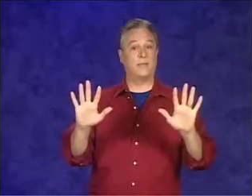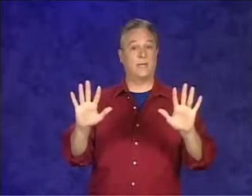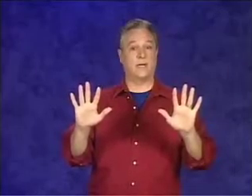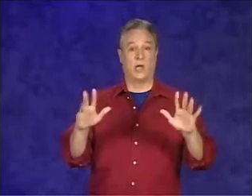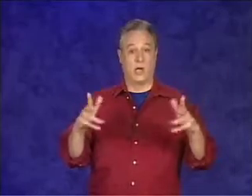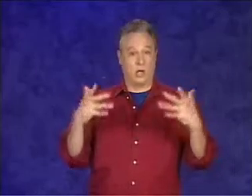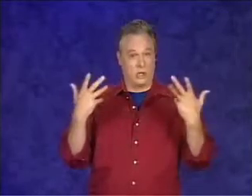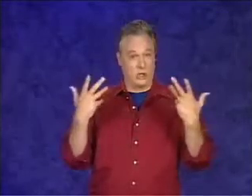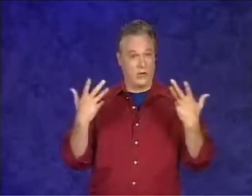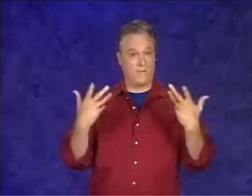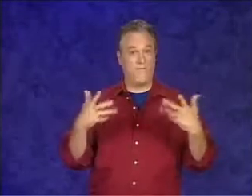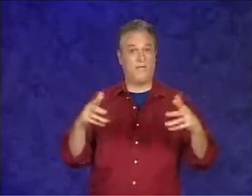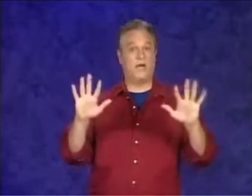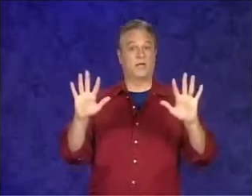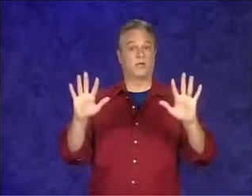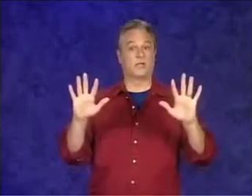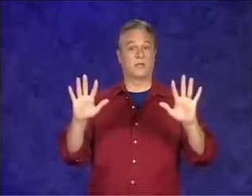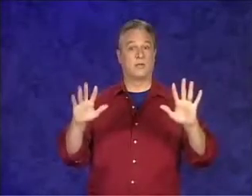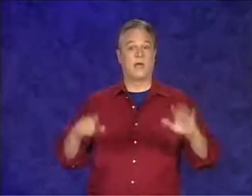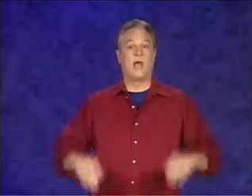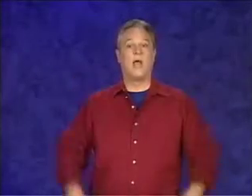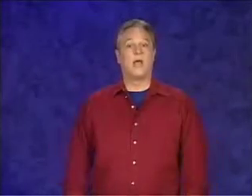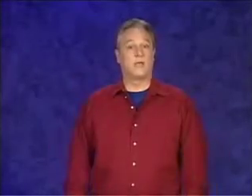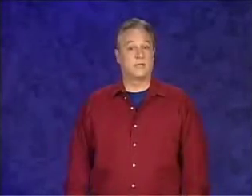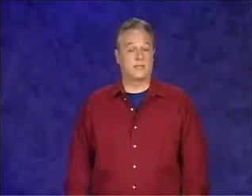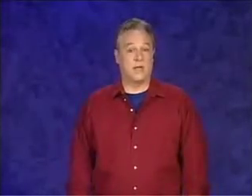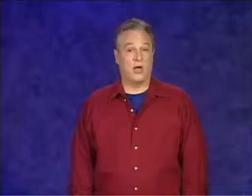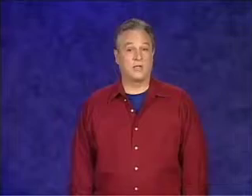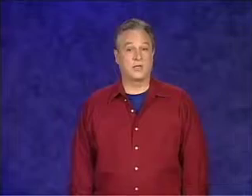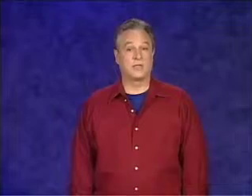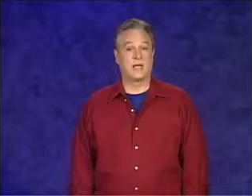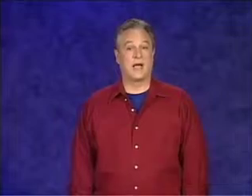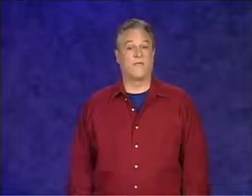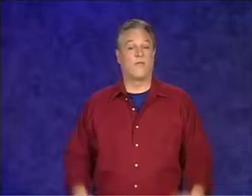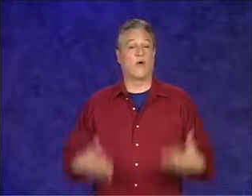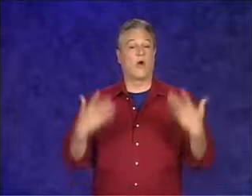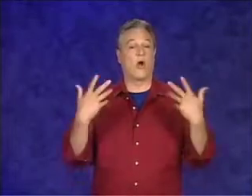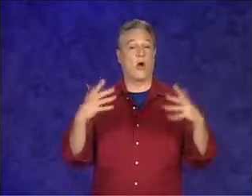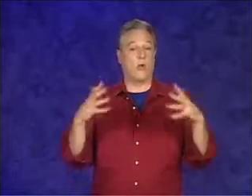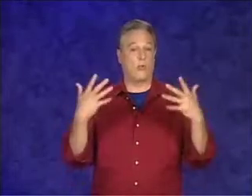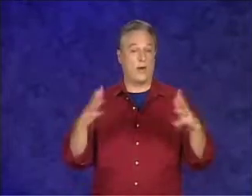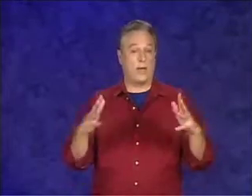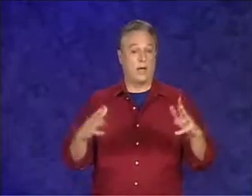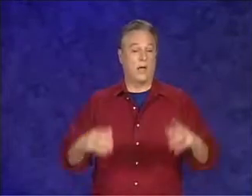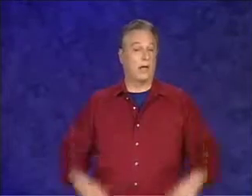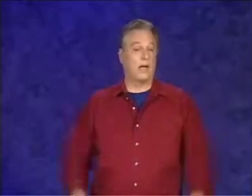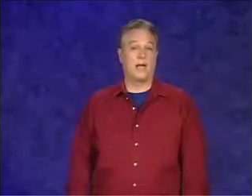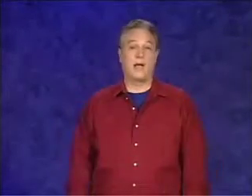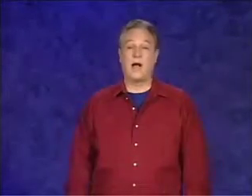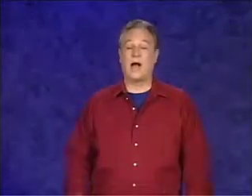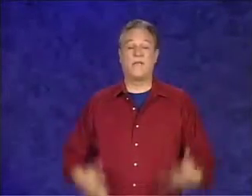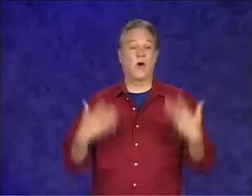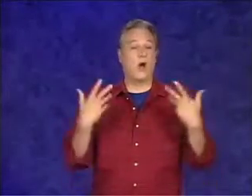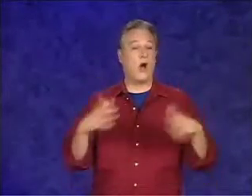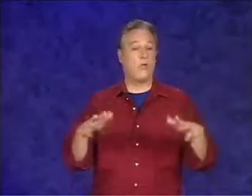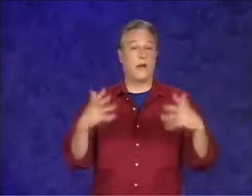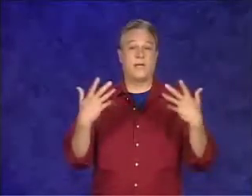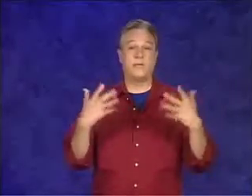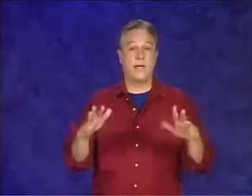empty. You're finished. This is also the sign for already, like I've already done